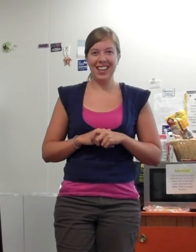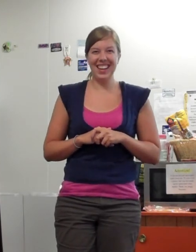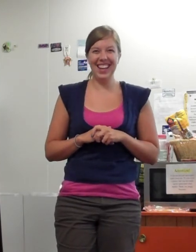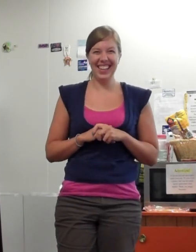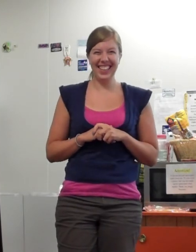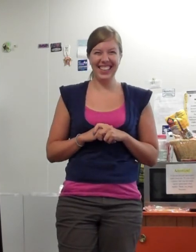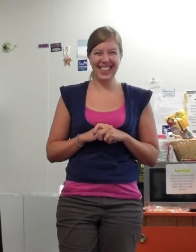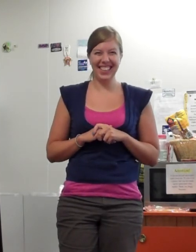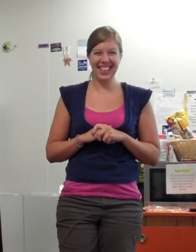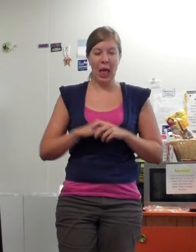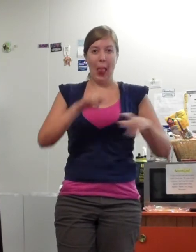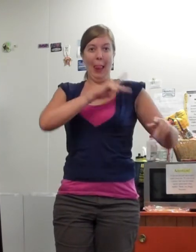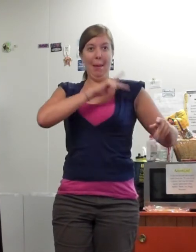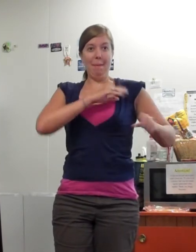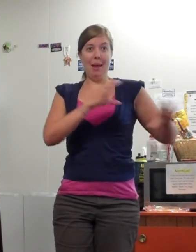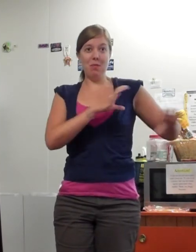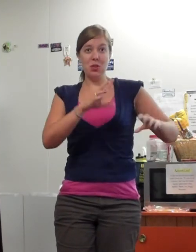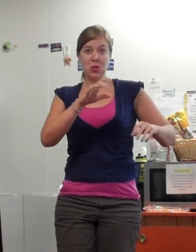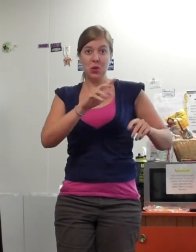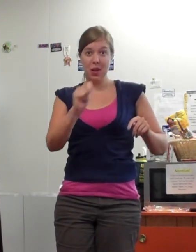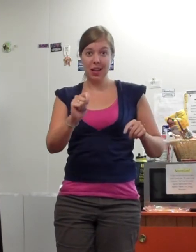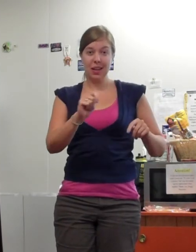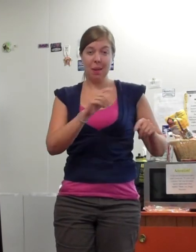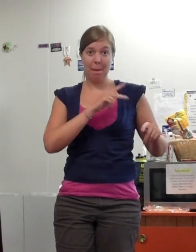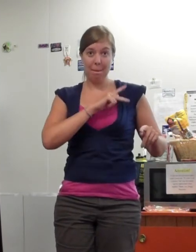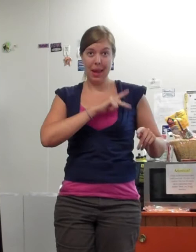no, Pam's done it before.